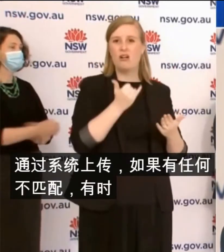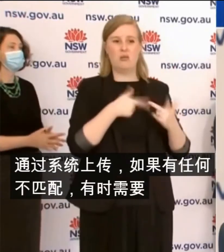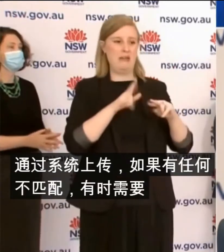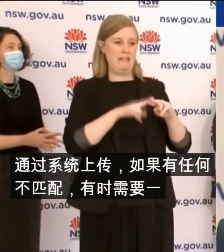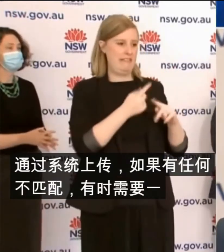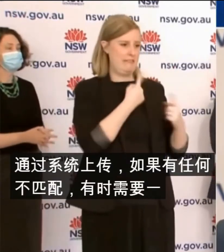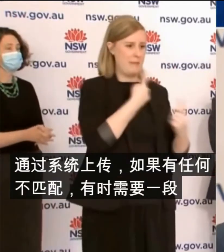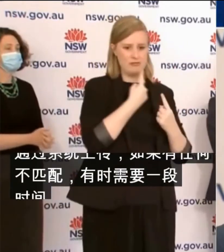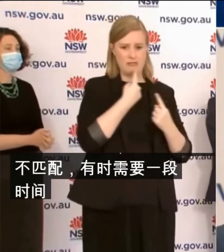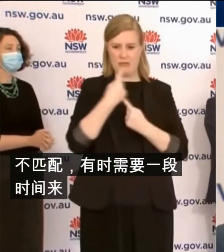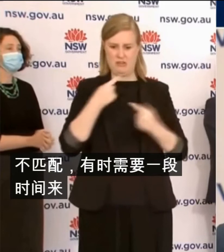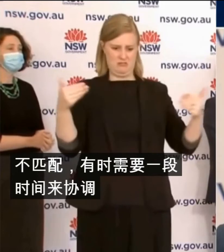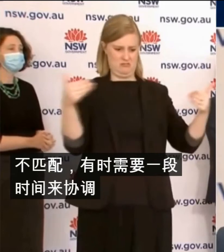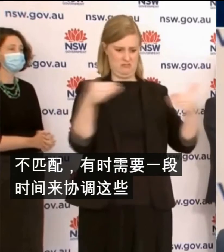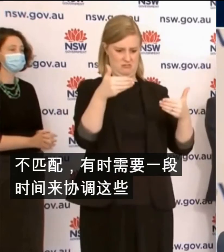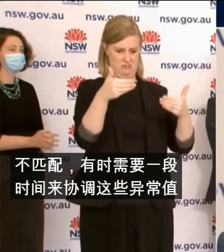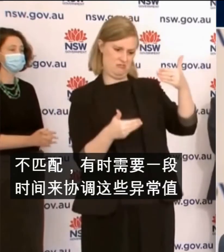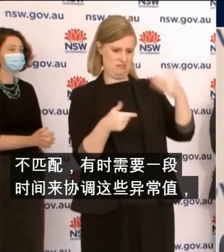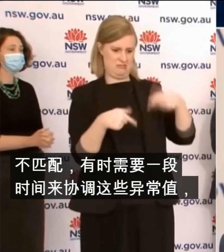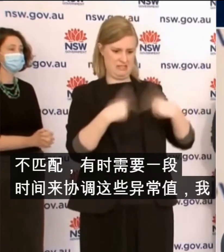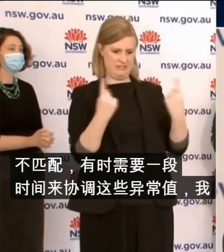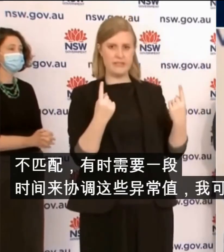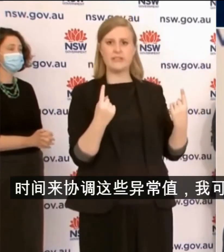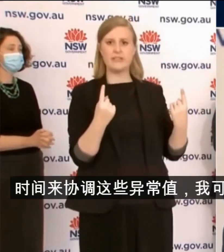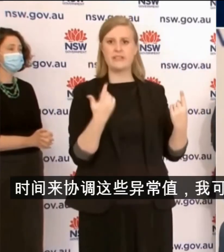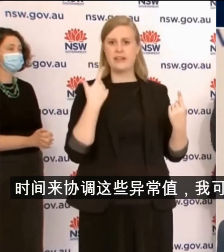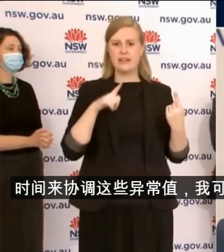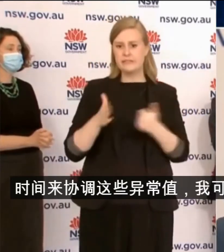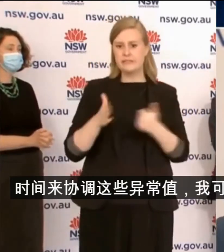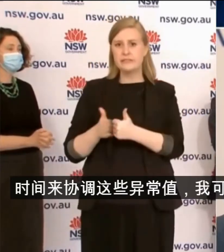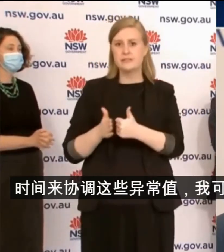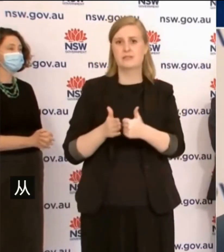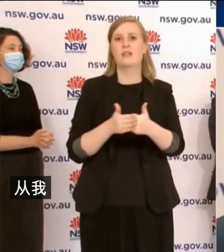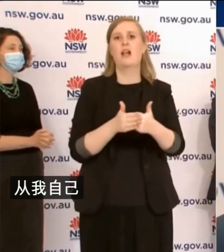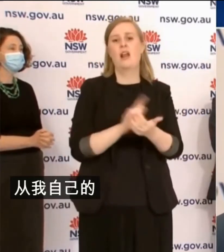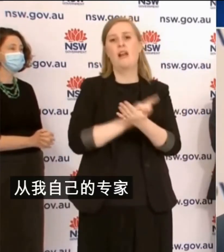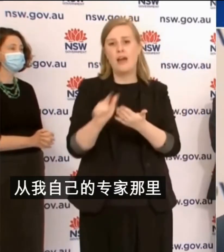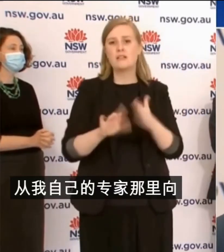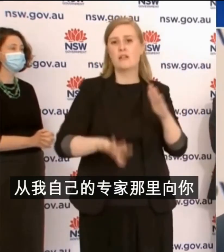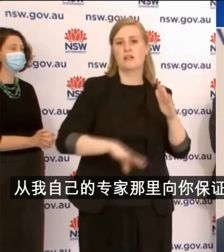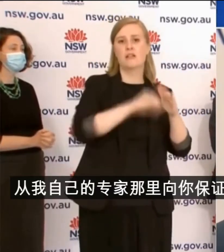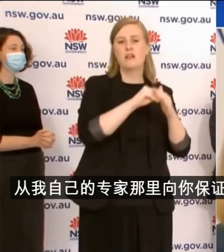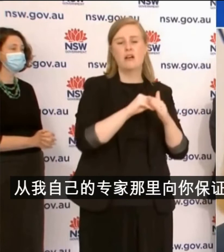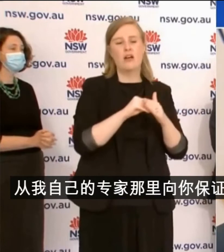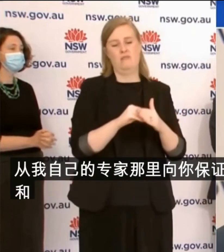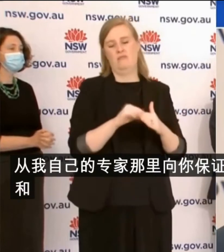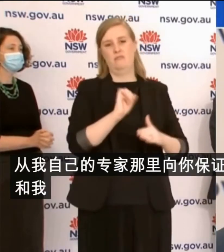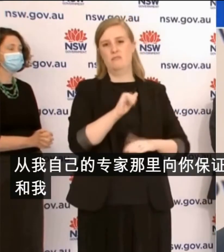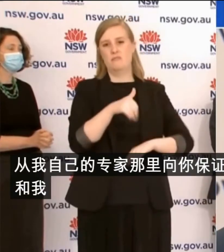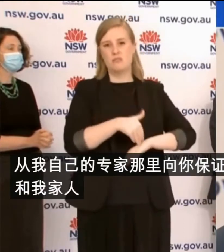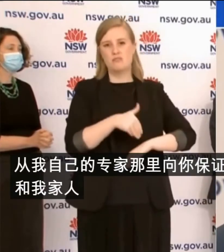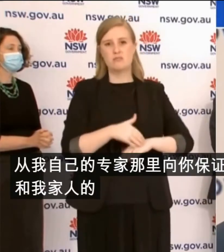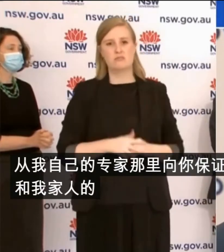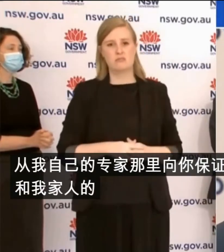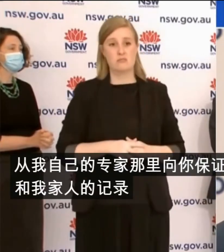it takes a period of time to reconcile those outliers. I can assure you from my own experience and that of my